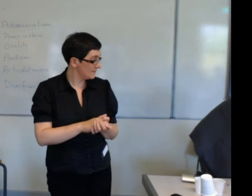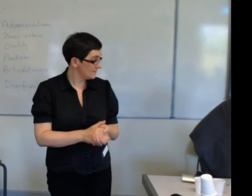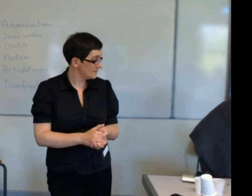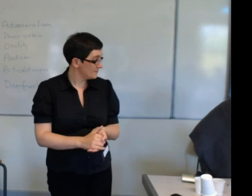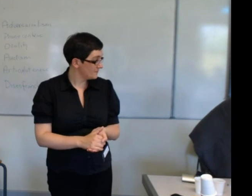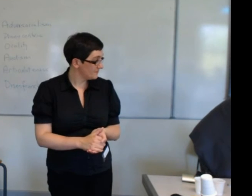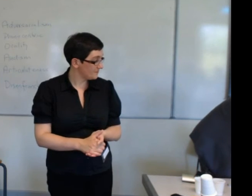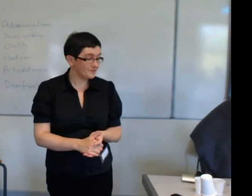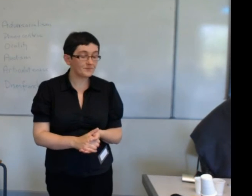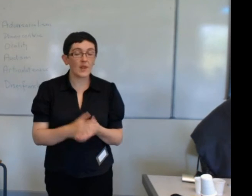We have,